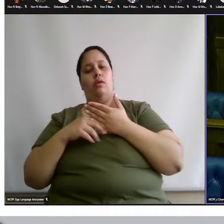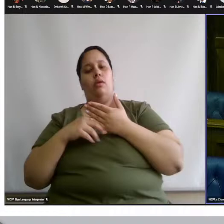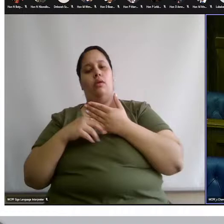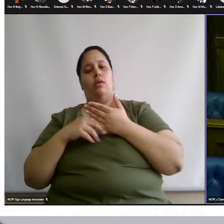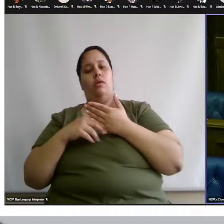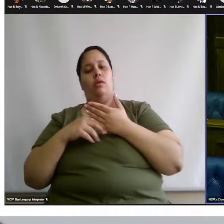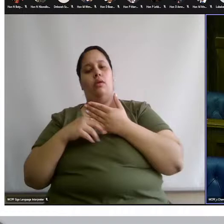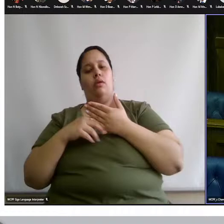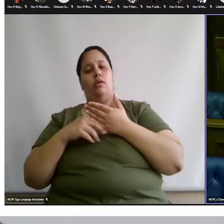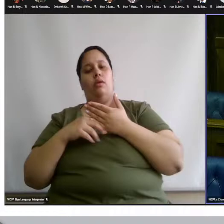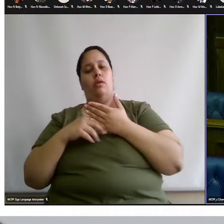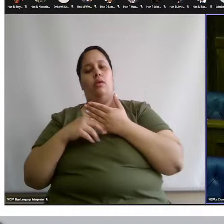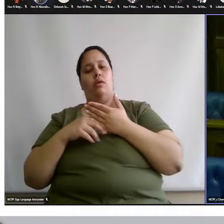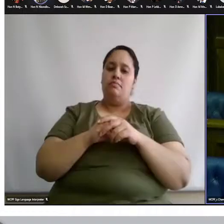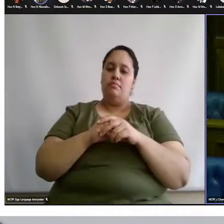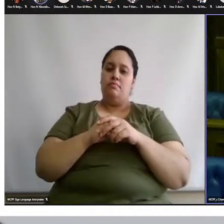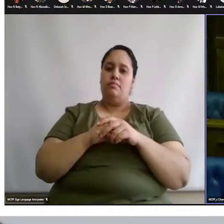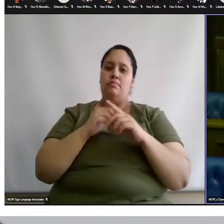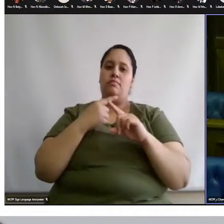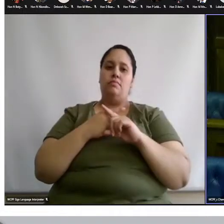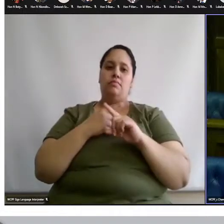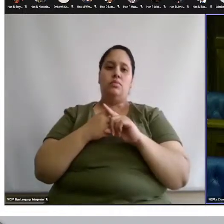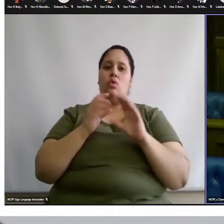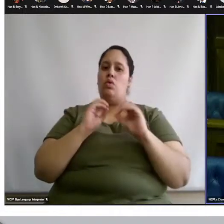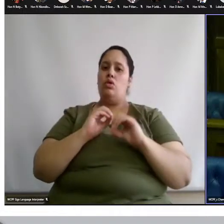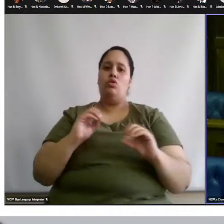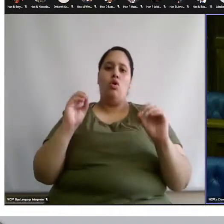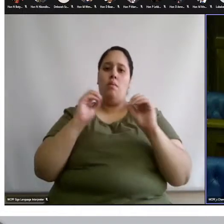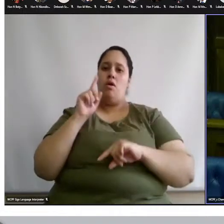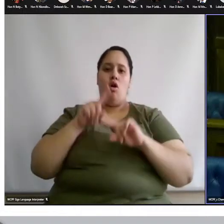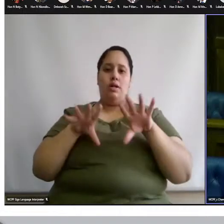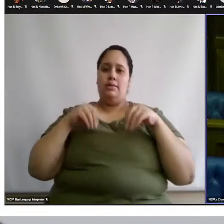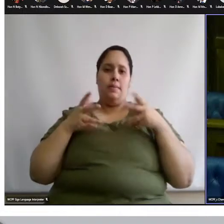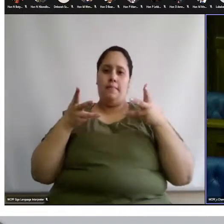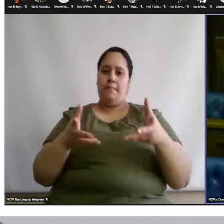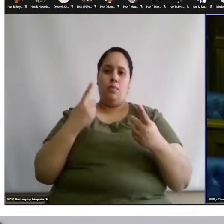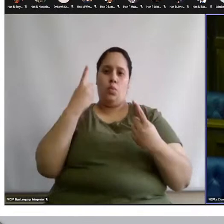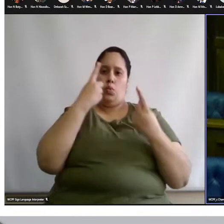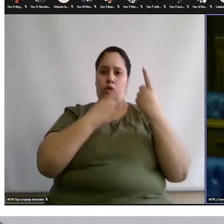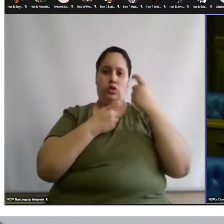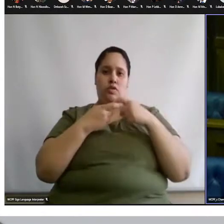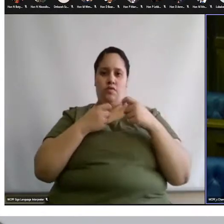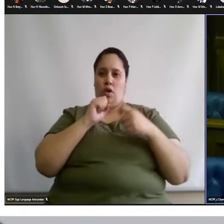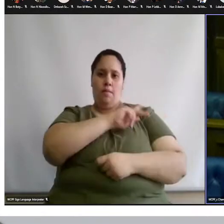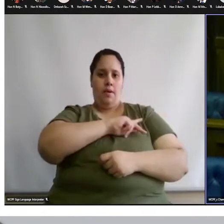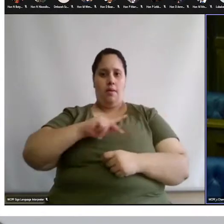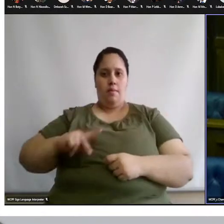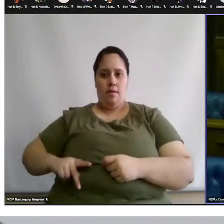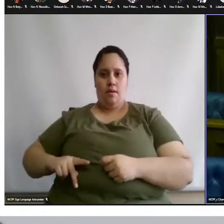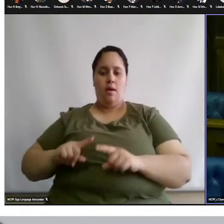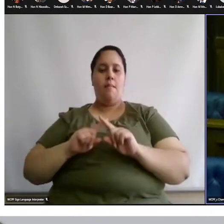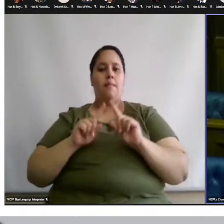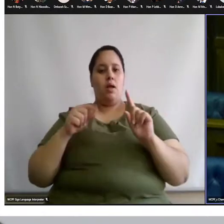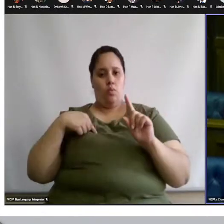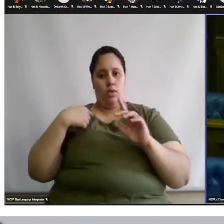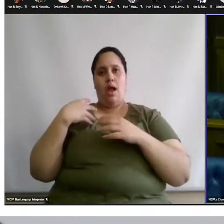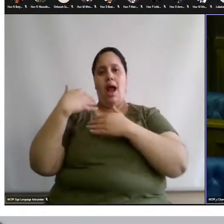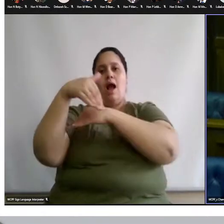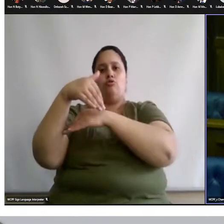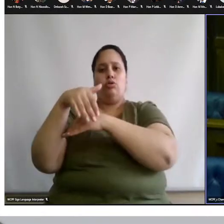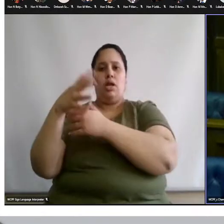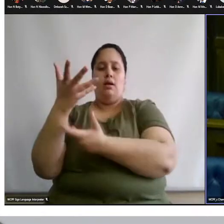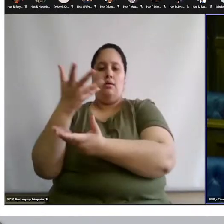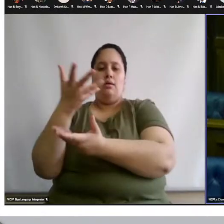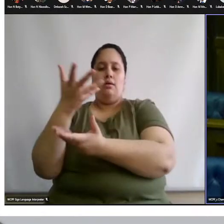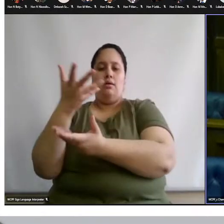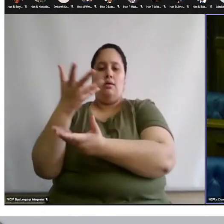in Tonokolon. So there's no way that I can accept a question from the Premier, but we can go outside after